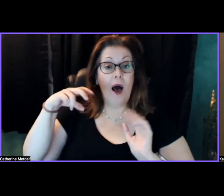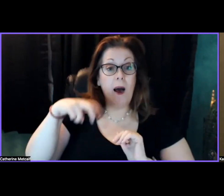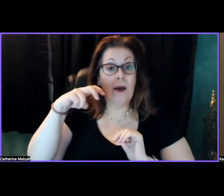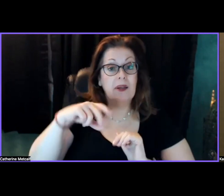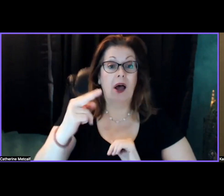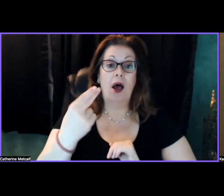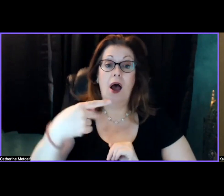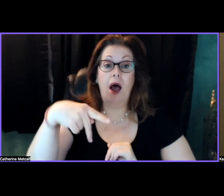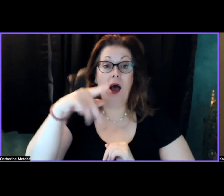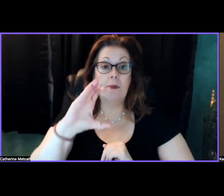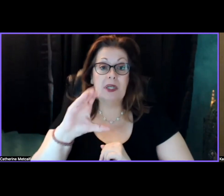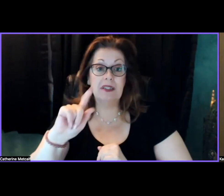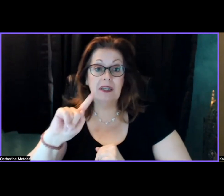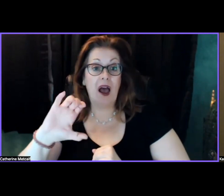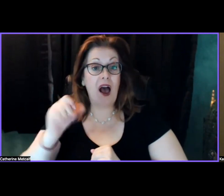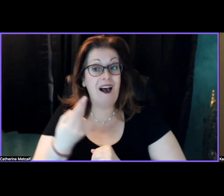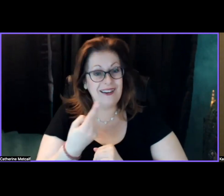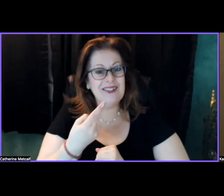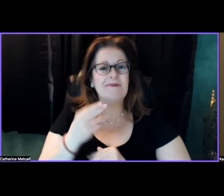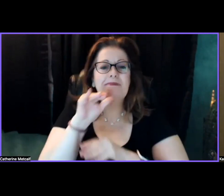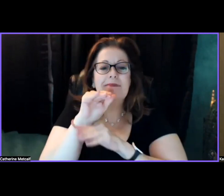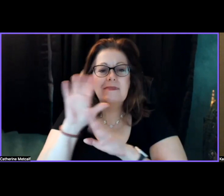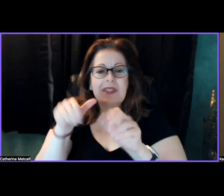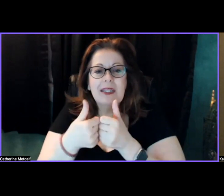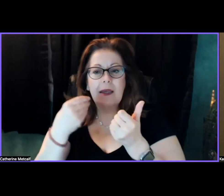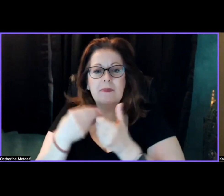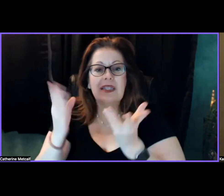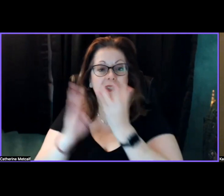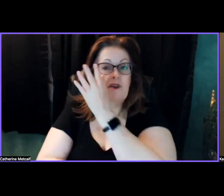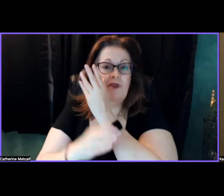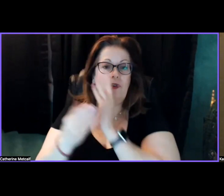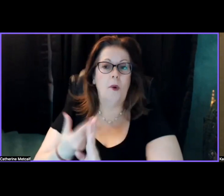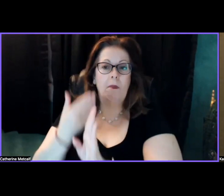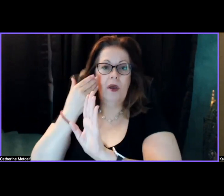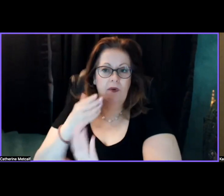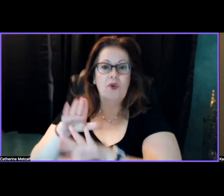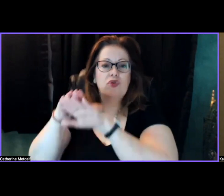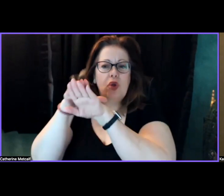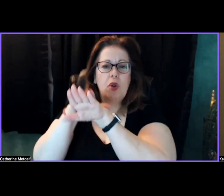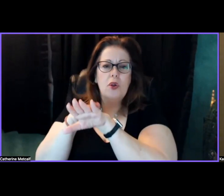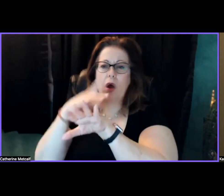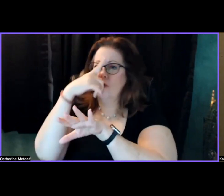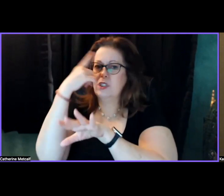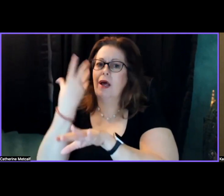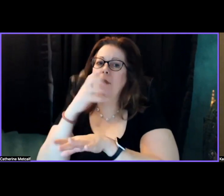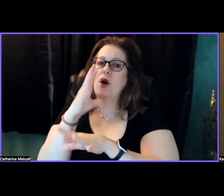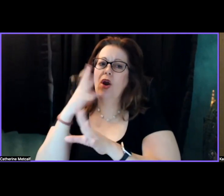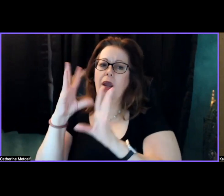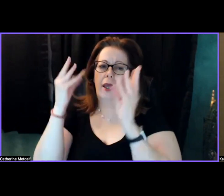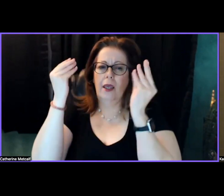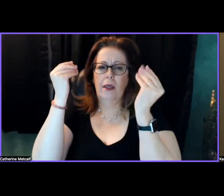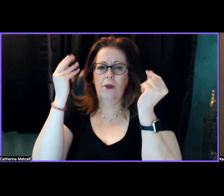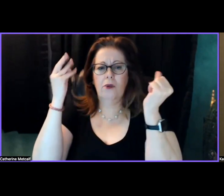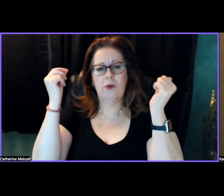something else as children. Meant games in September before the syrupy slow streal of summer heat seeped in.